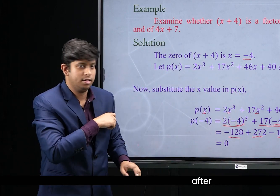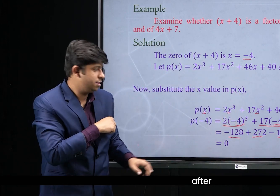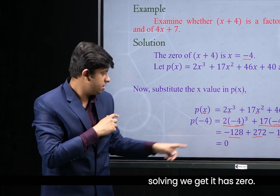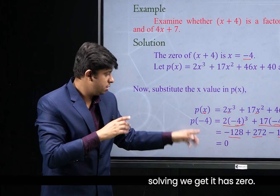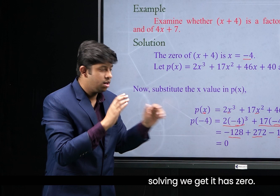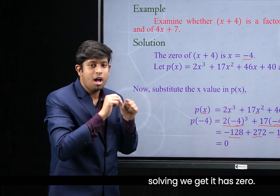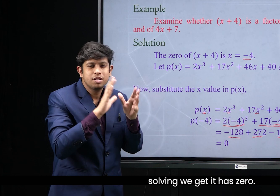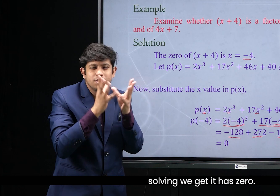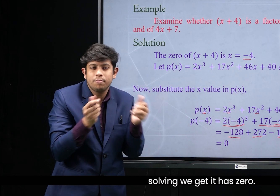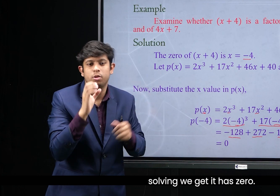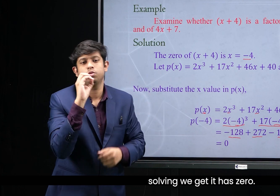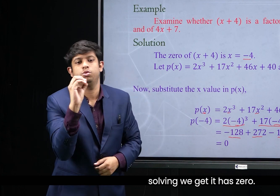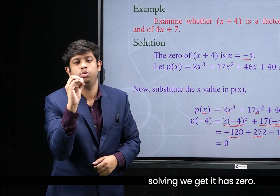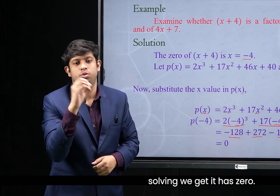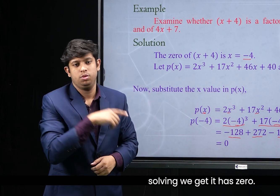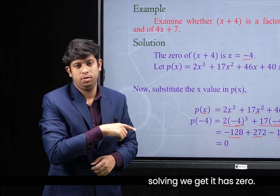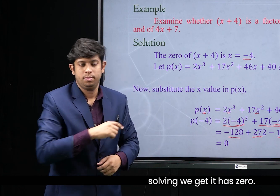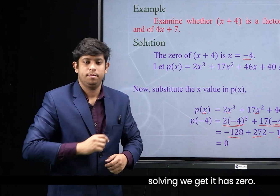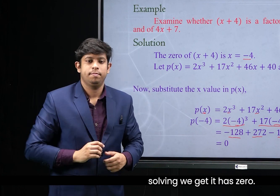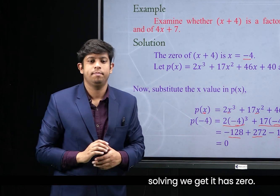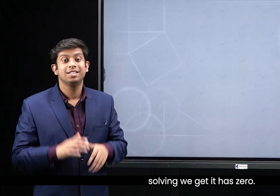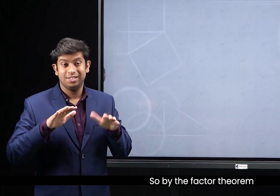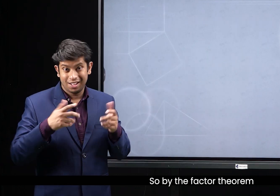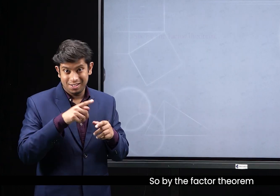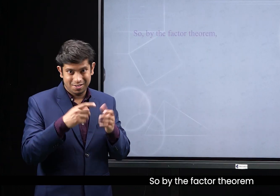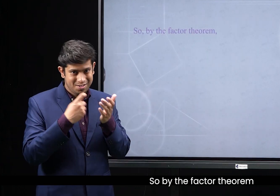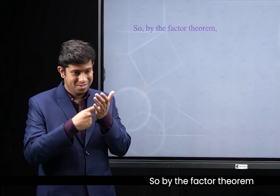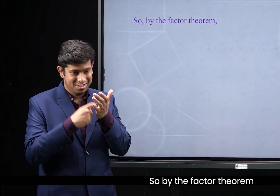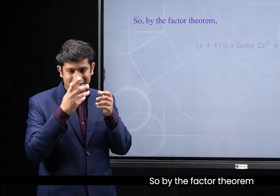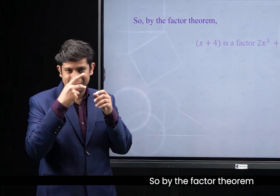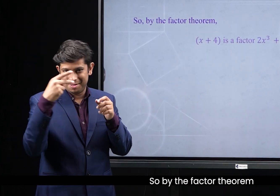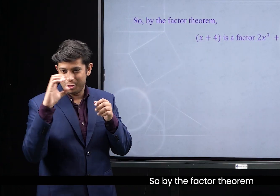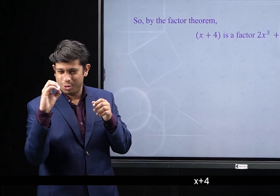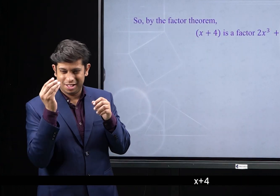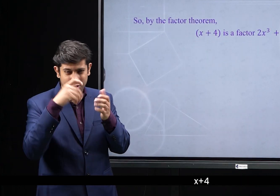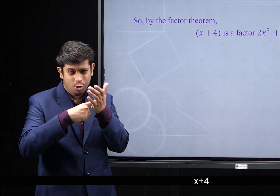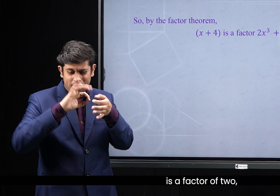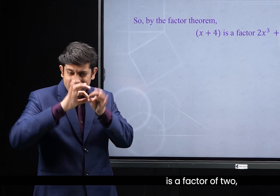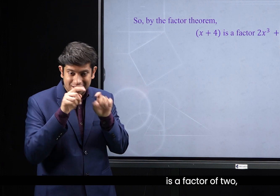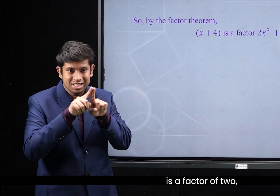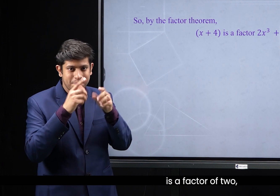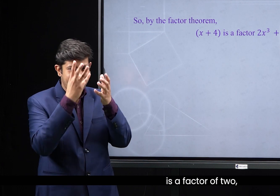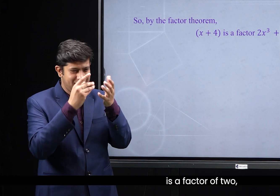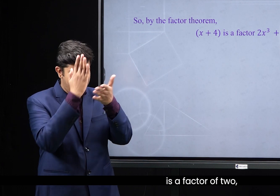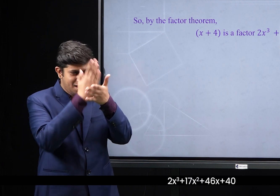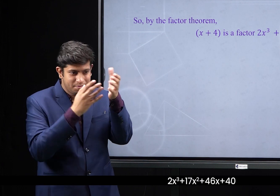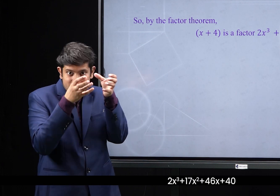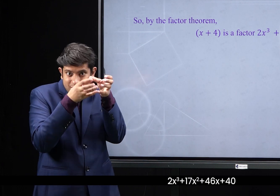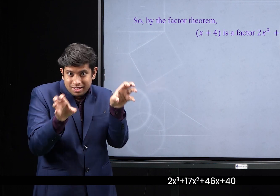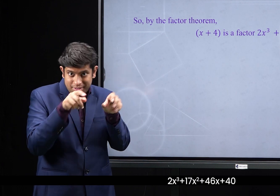After solving we get it as 0. So by the factor theorem, x plus 4 is a factor of 2x cube plus